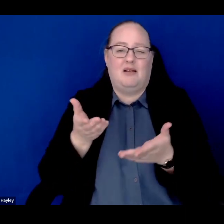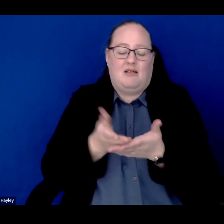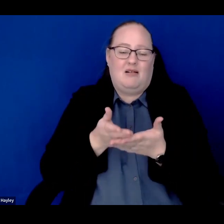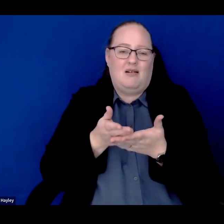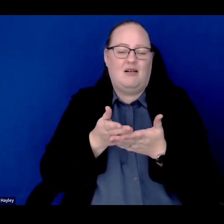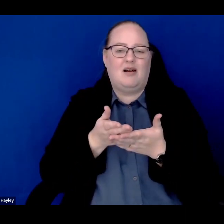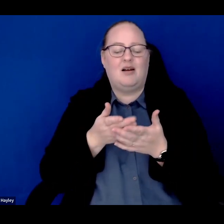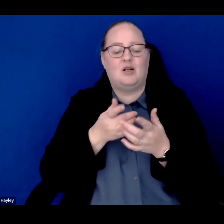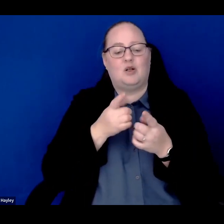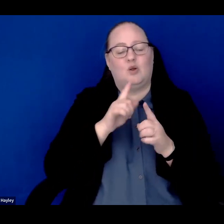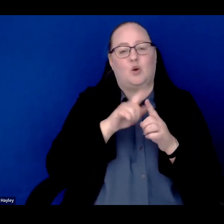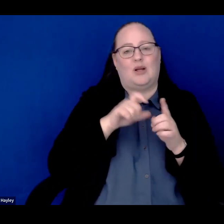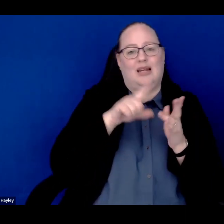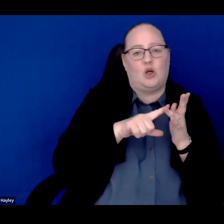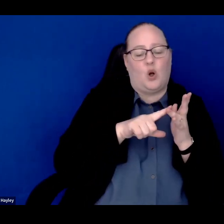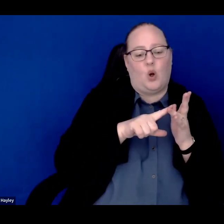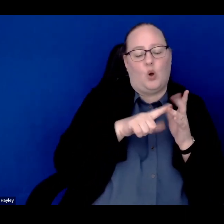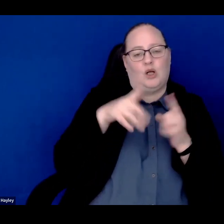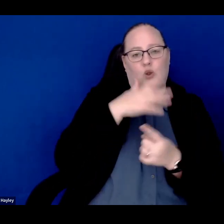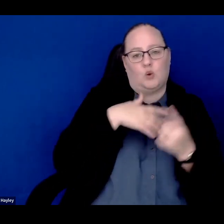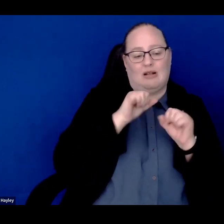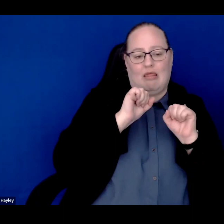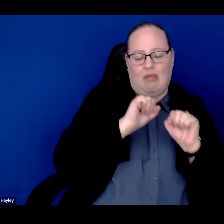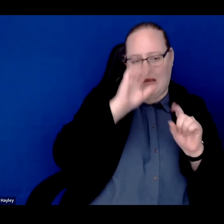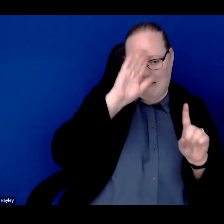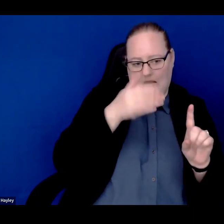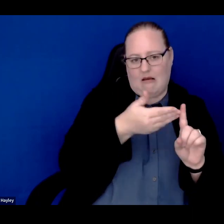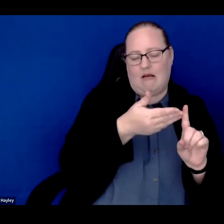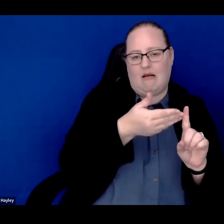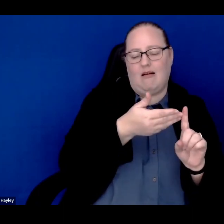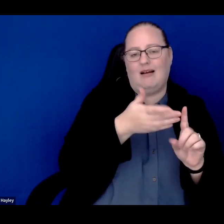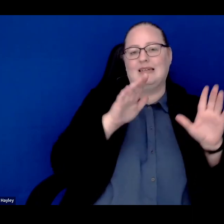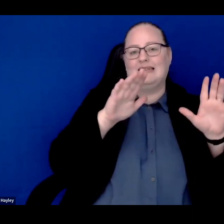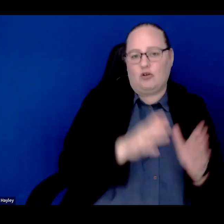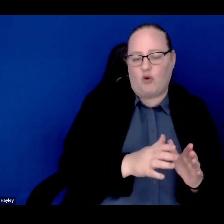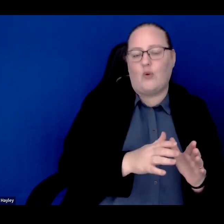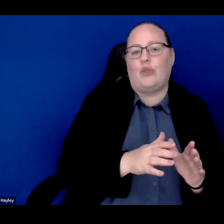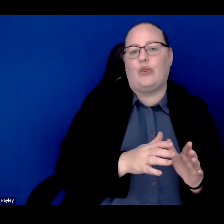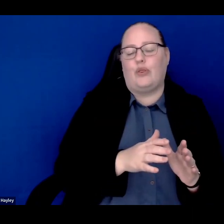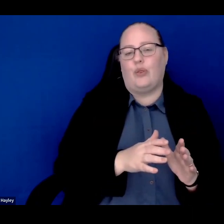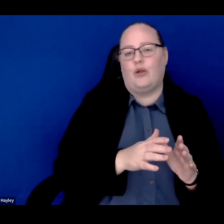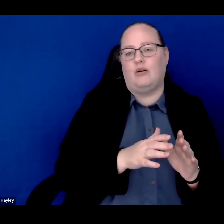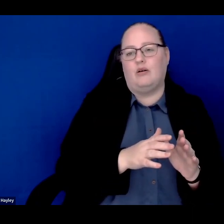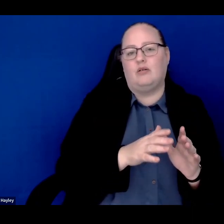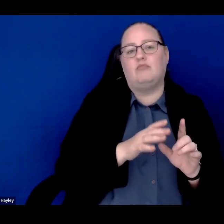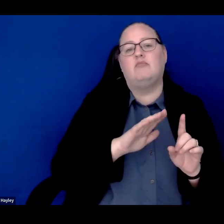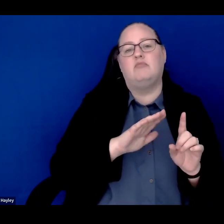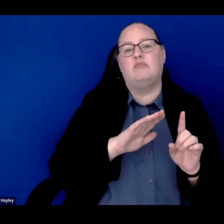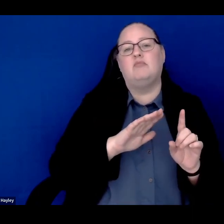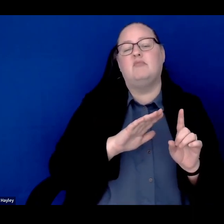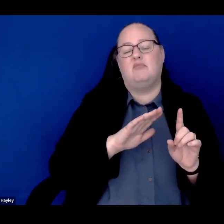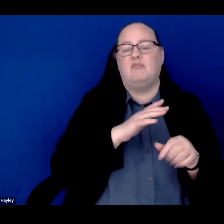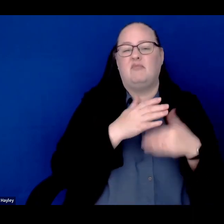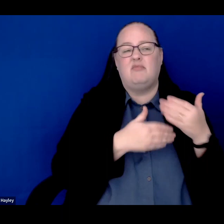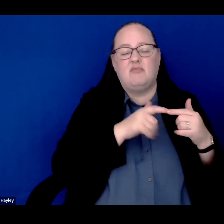of eco-socialist degrowth. So a transition informed by the principles and values of eco-socialisms towards an